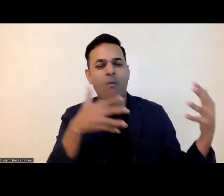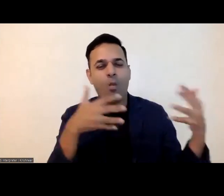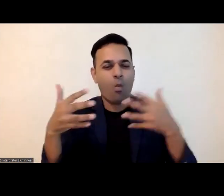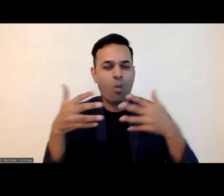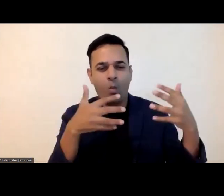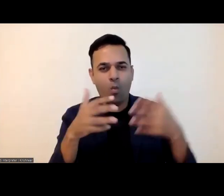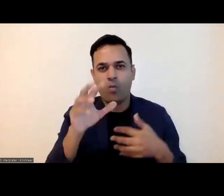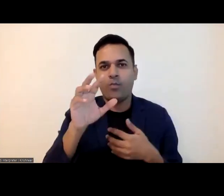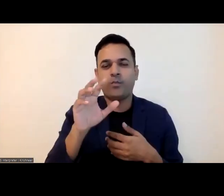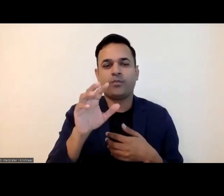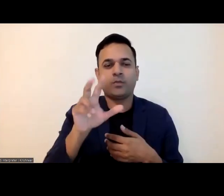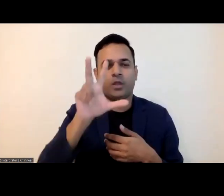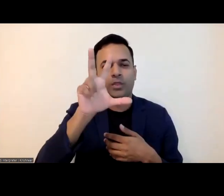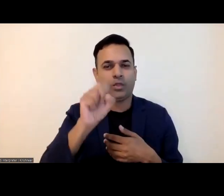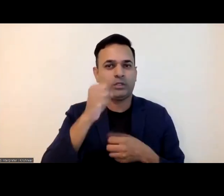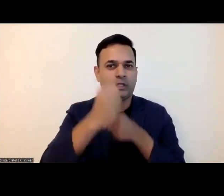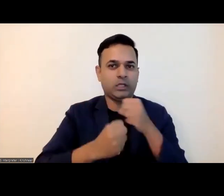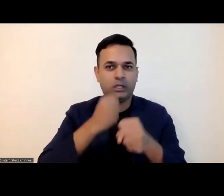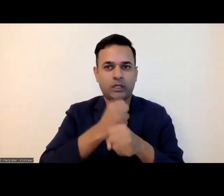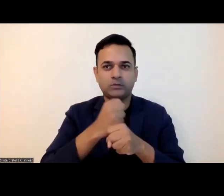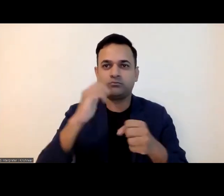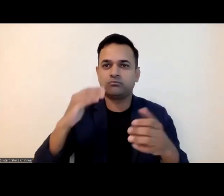and south. People is people.